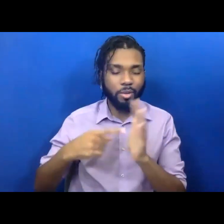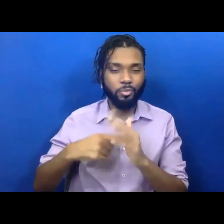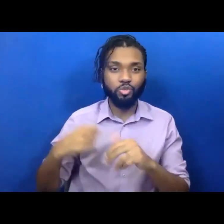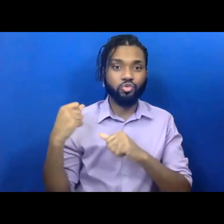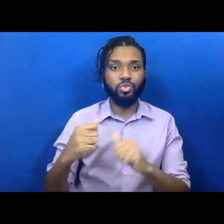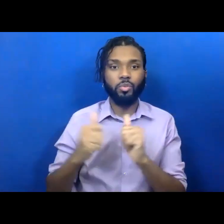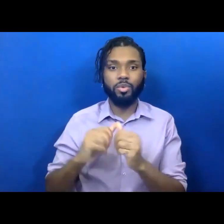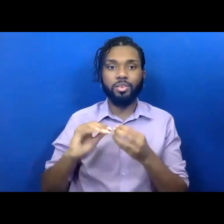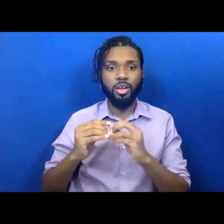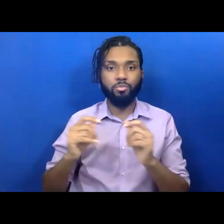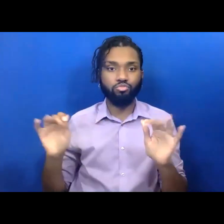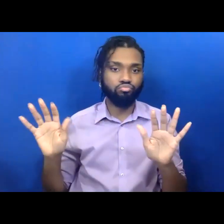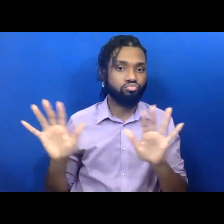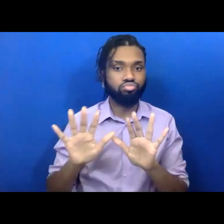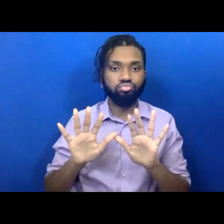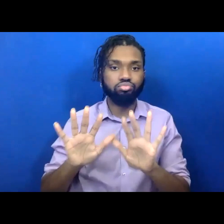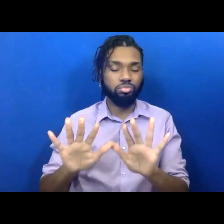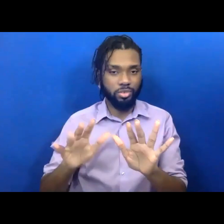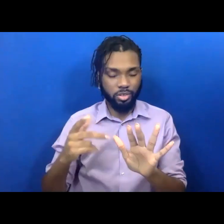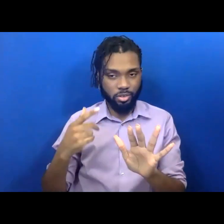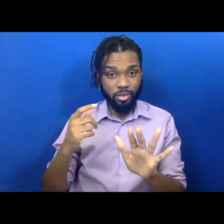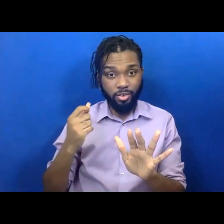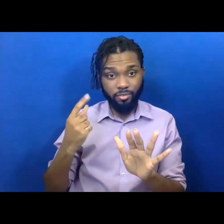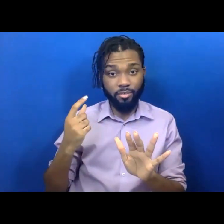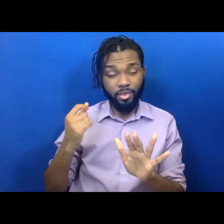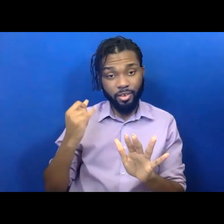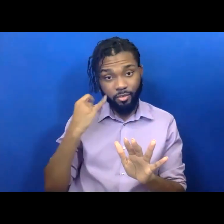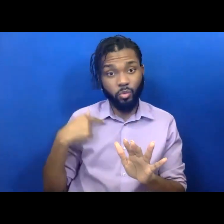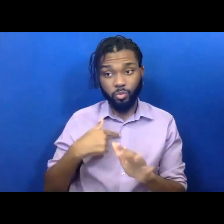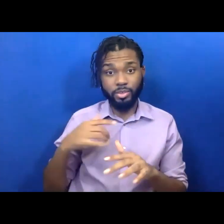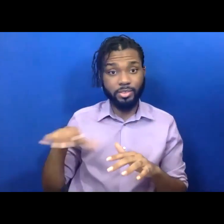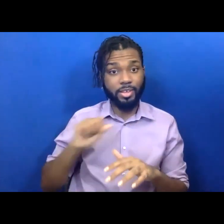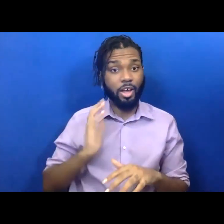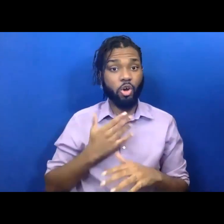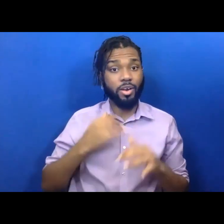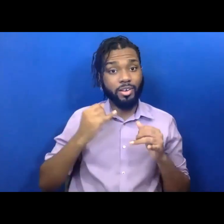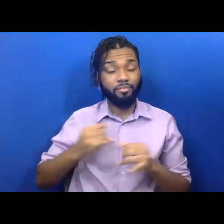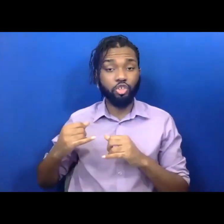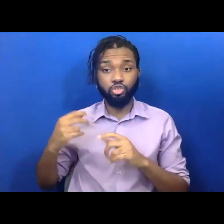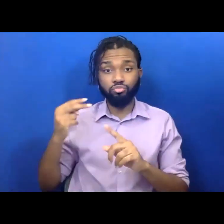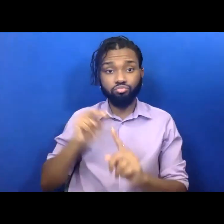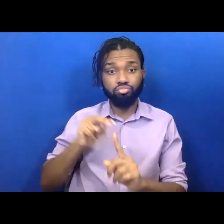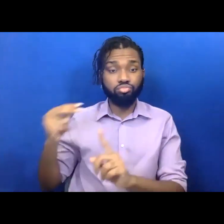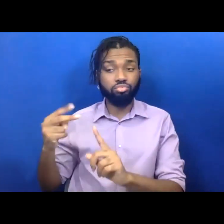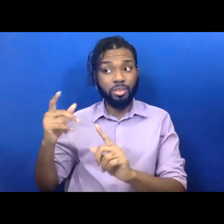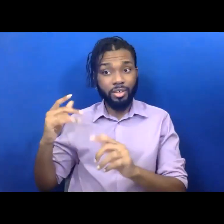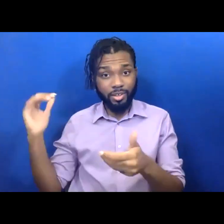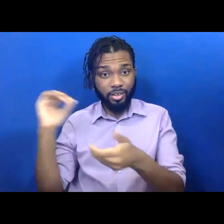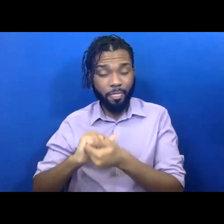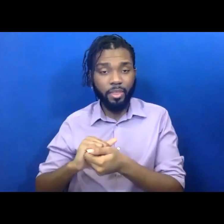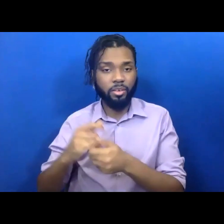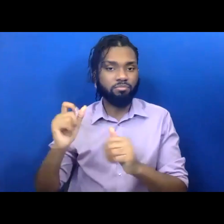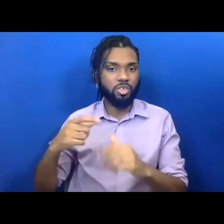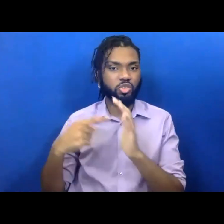of taking our individual positionalities and showing how together we can kind of